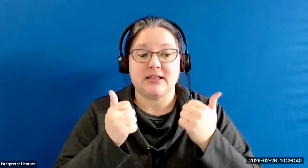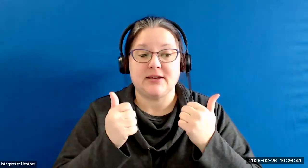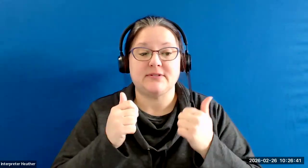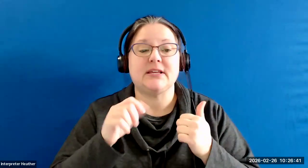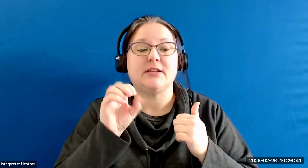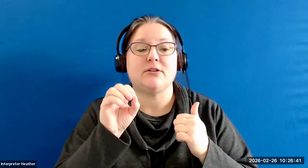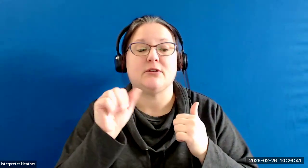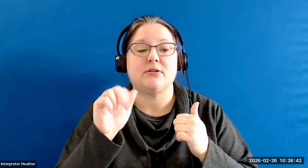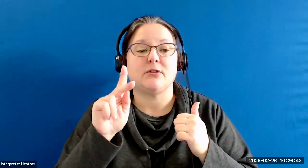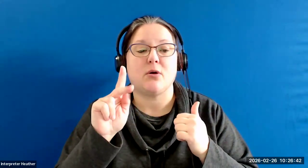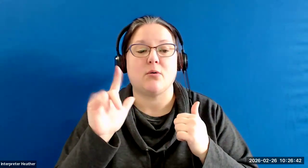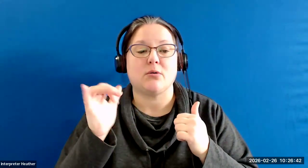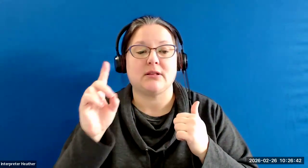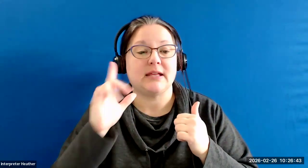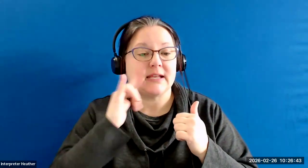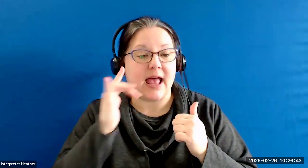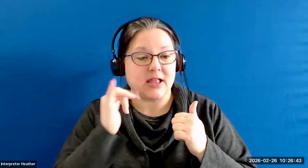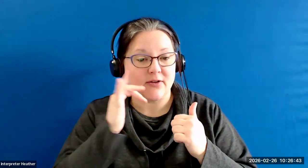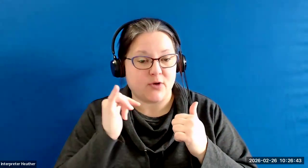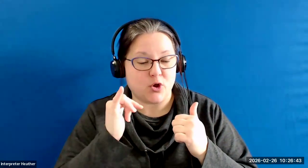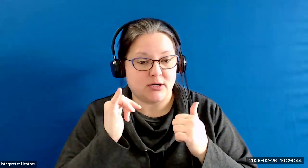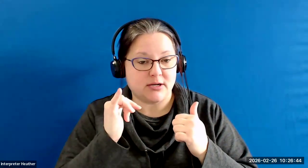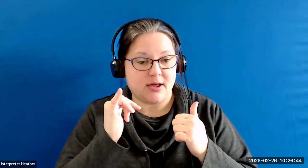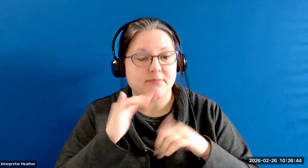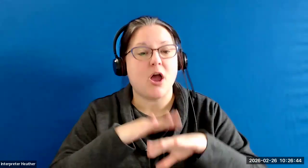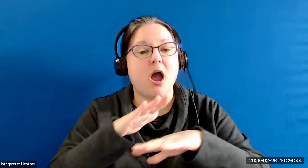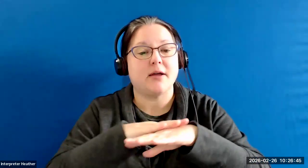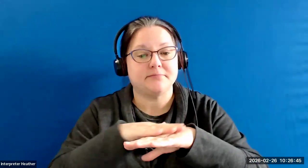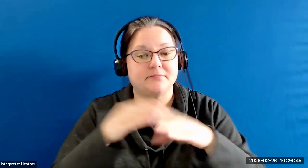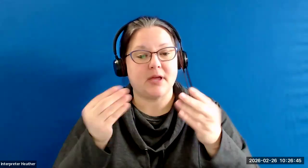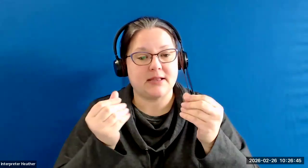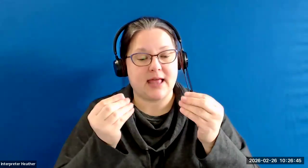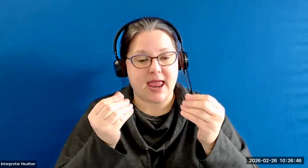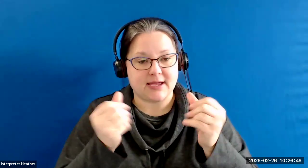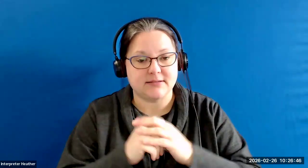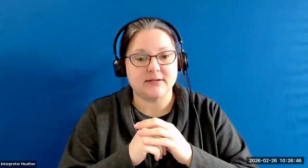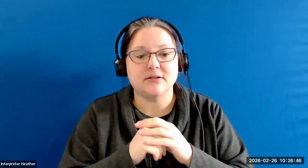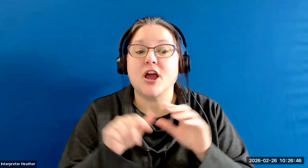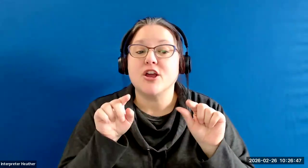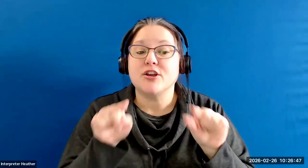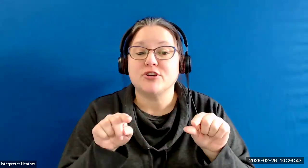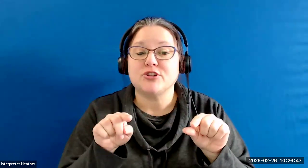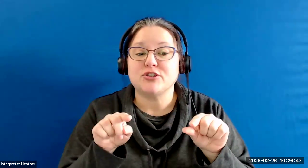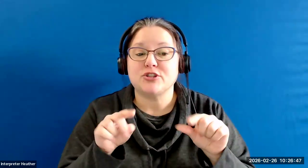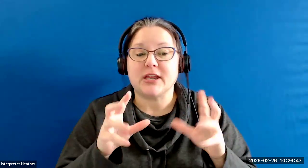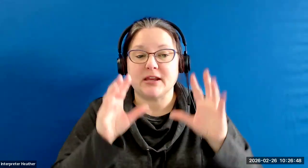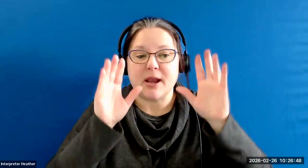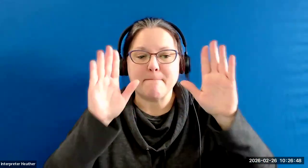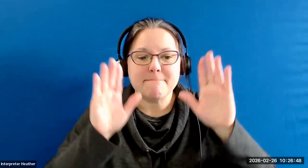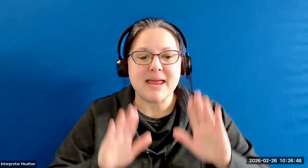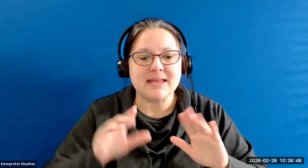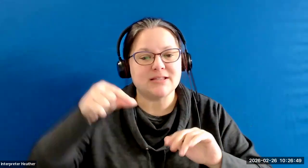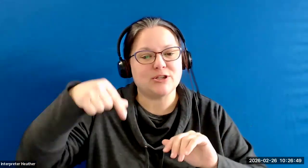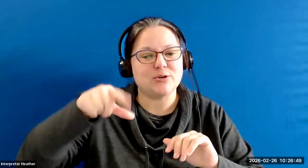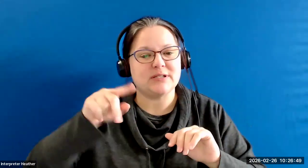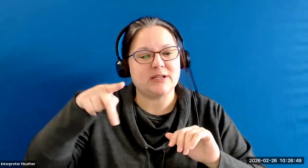California, on Ohlone land in an amazing QTPOC